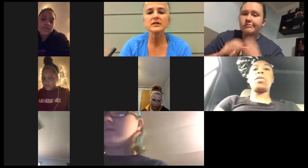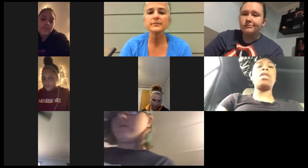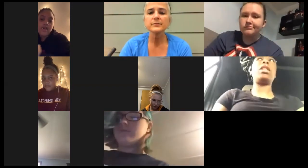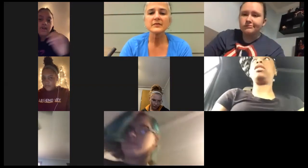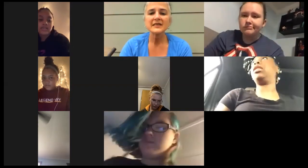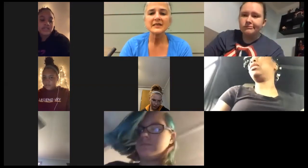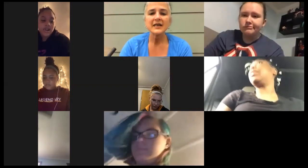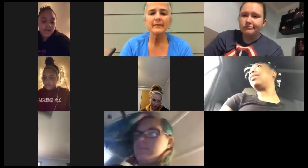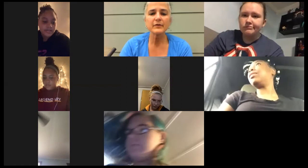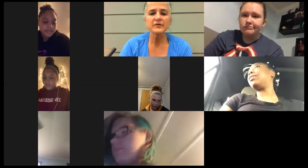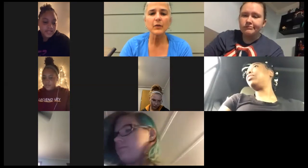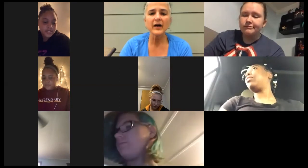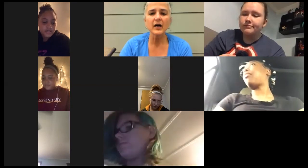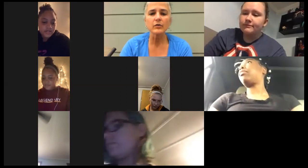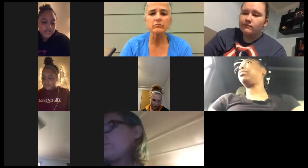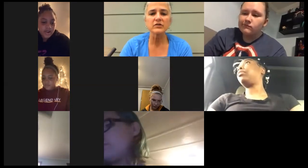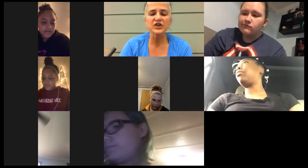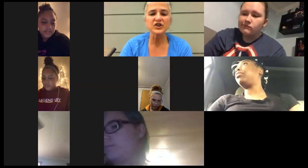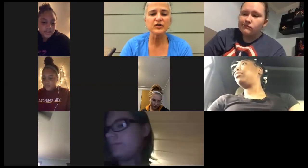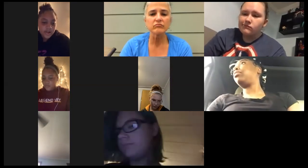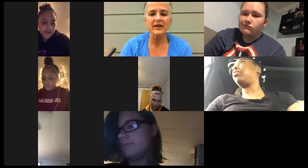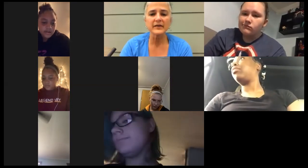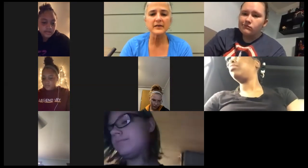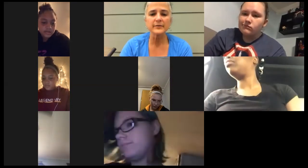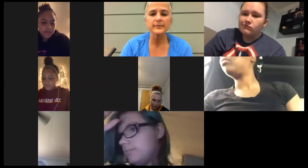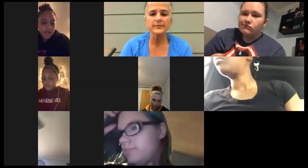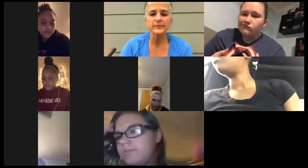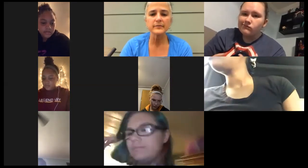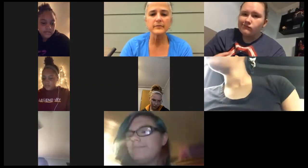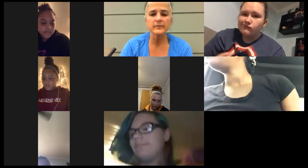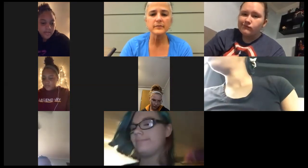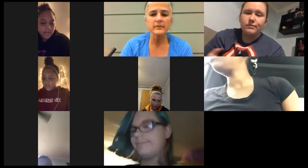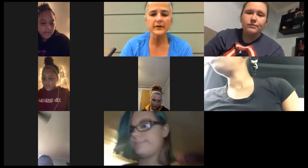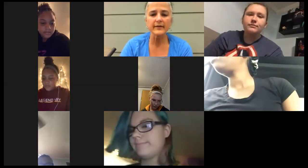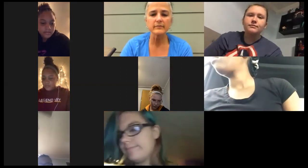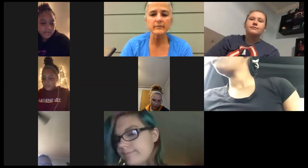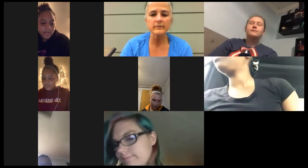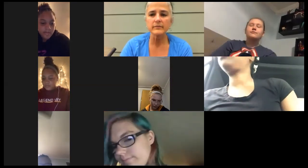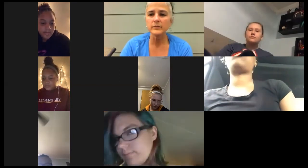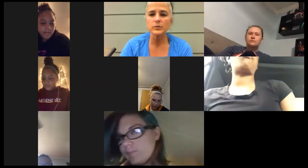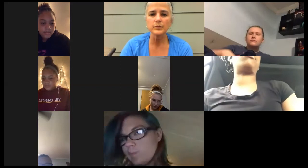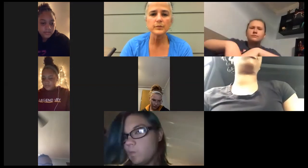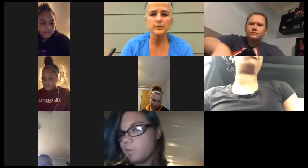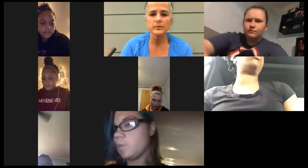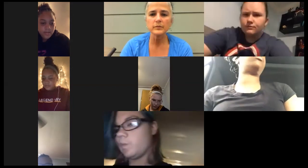rooms. How many rooms do I want? Oh, just 2. That'll be easy. Okay.